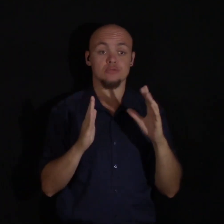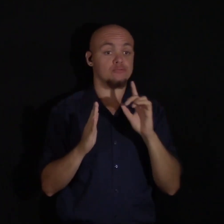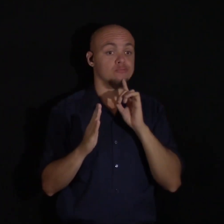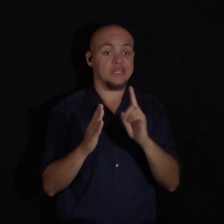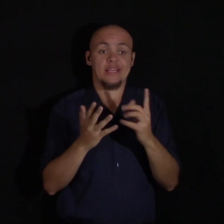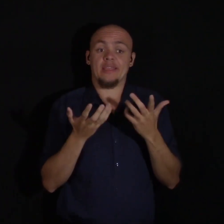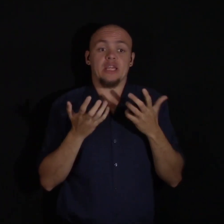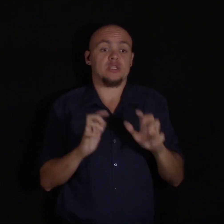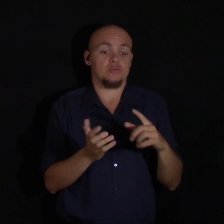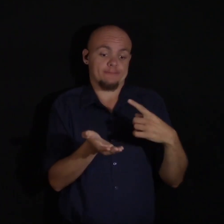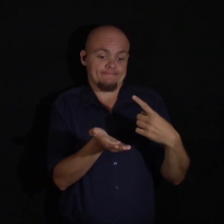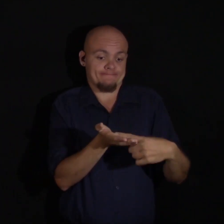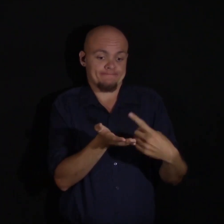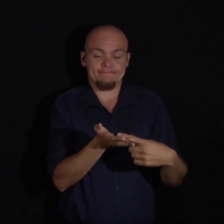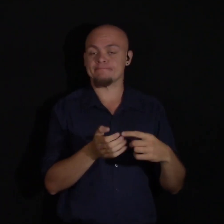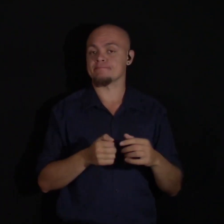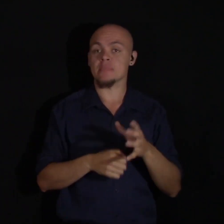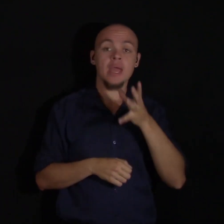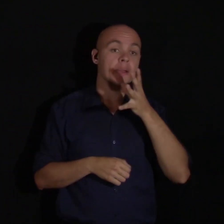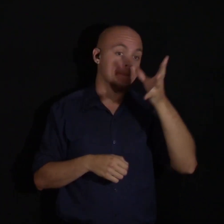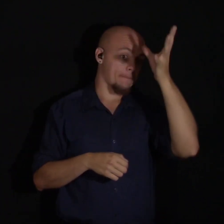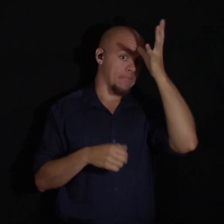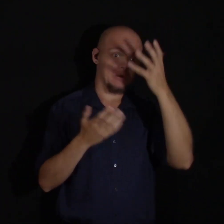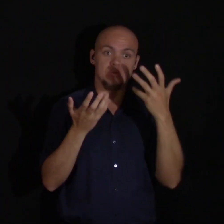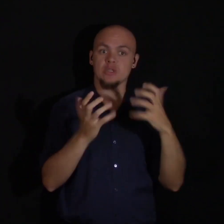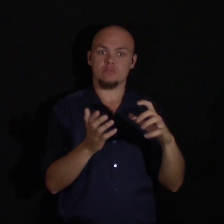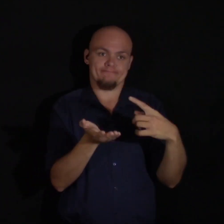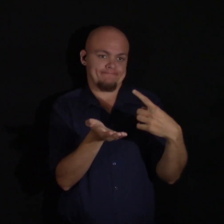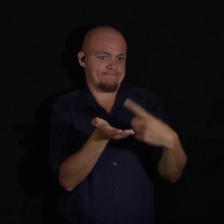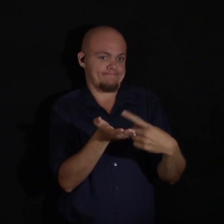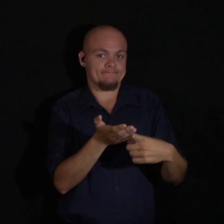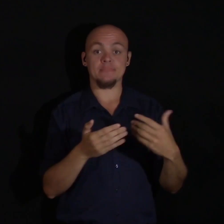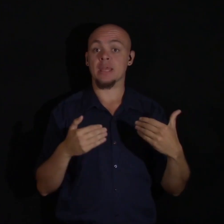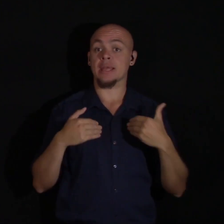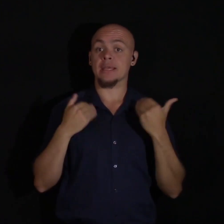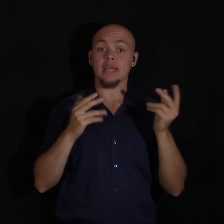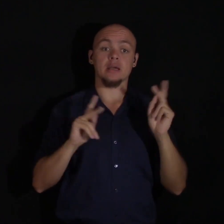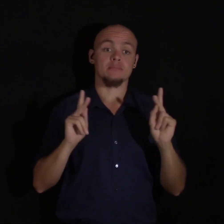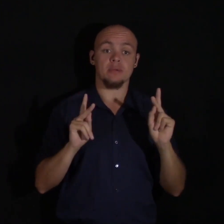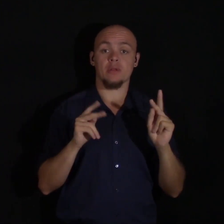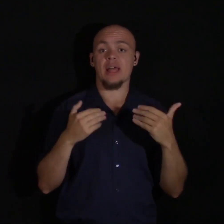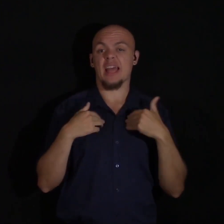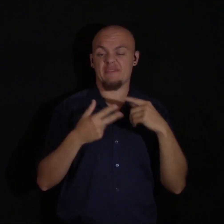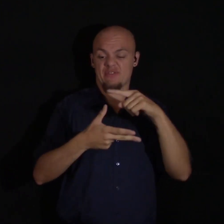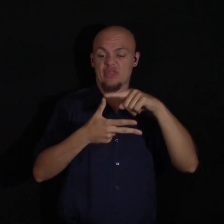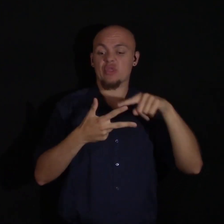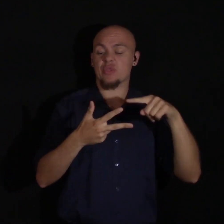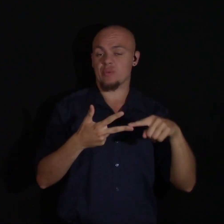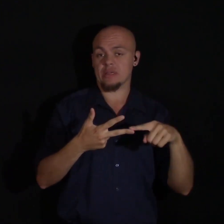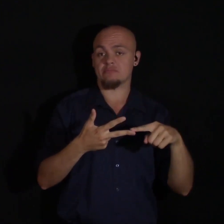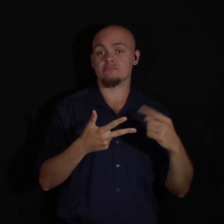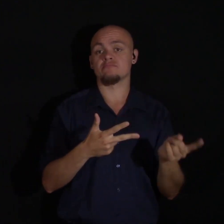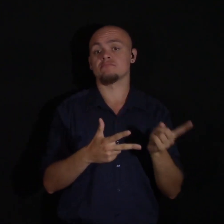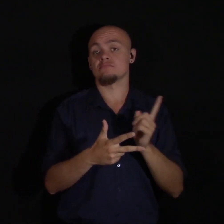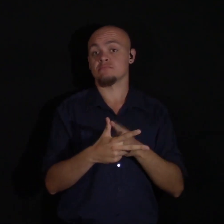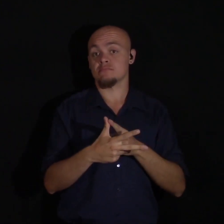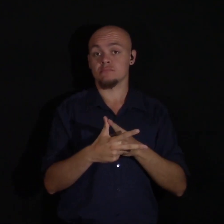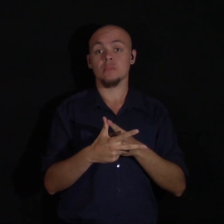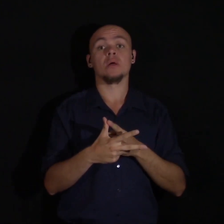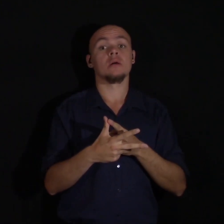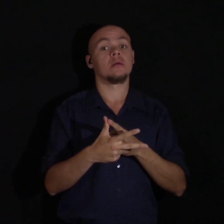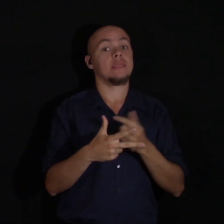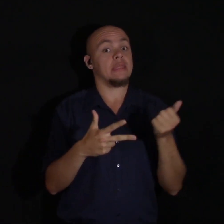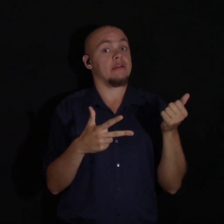about it. Parents don't want to talk about it. And young people fall in 3 different categories. They either